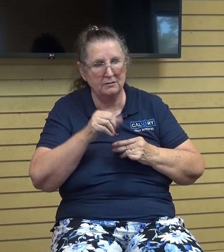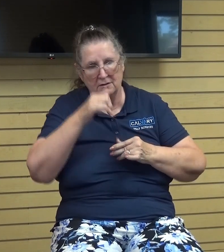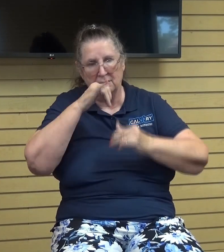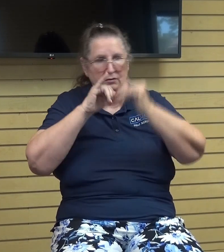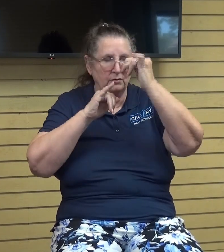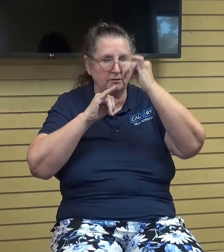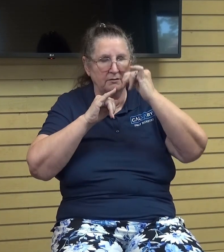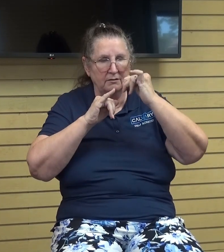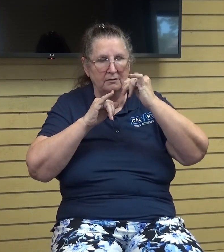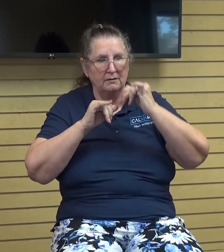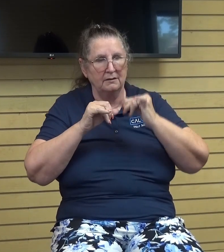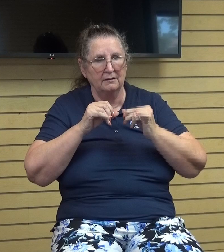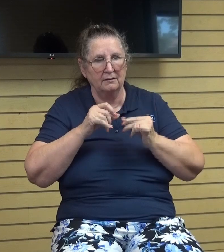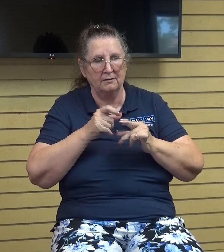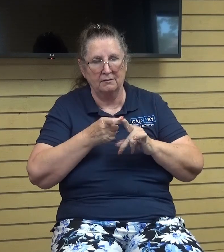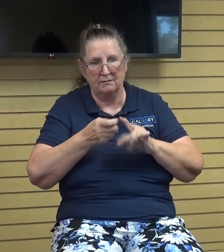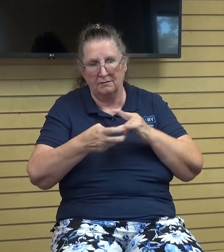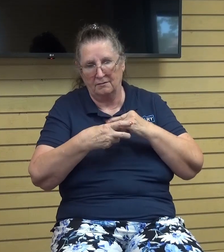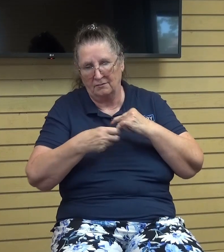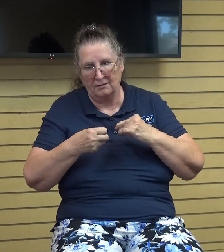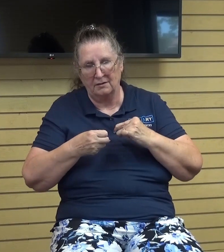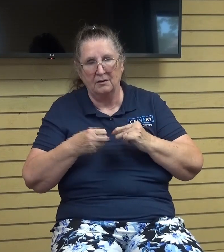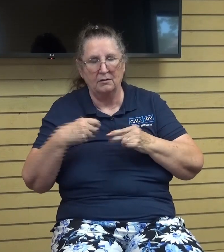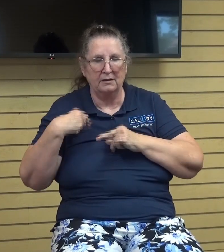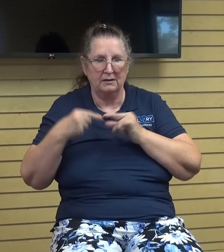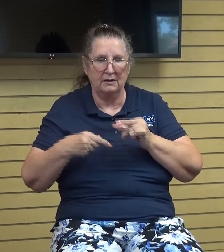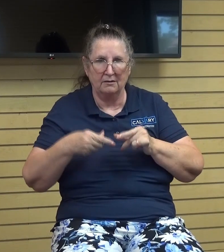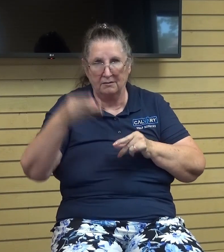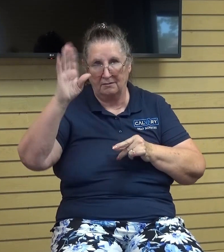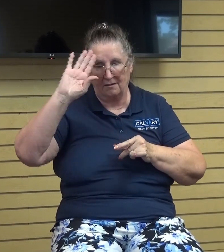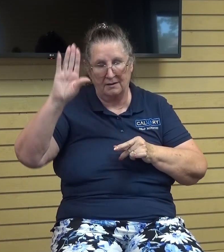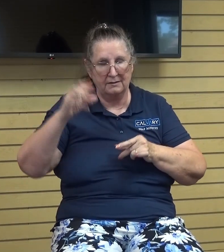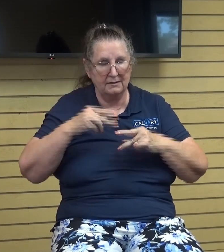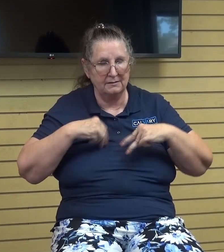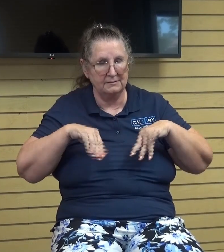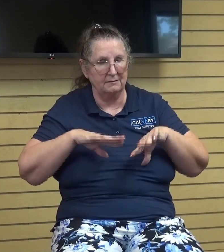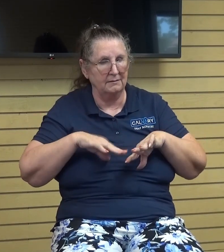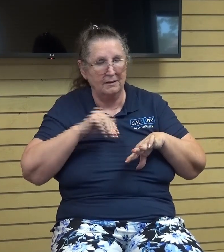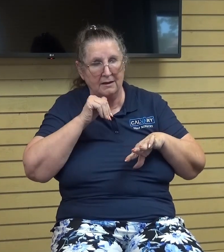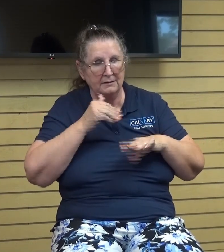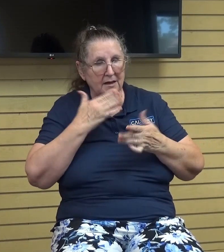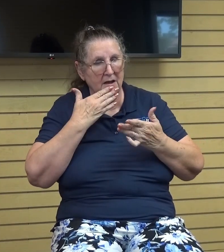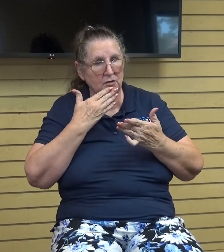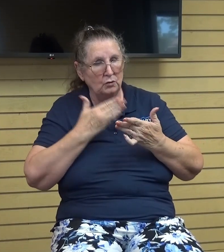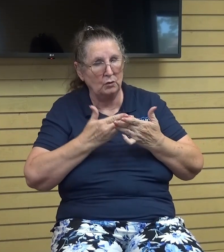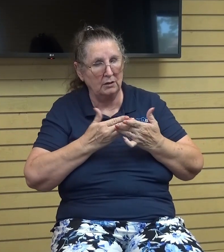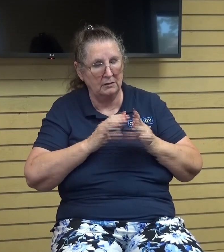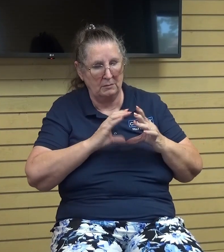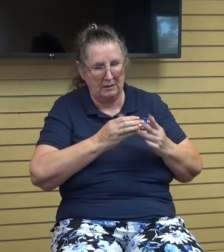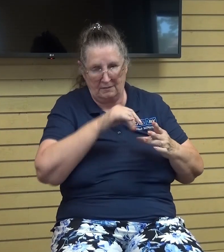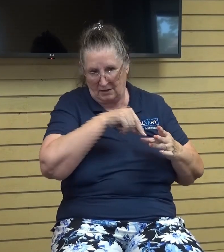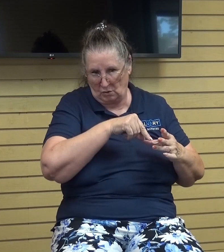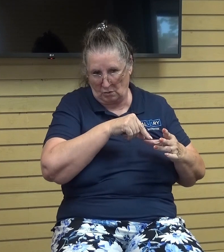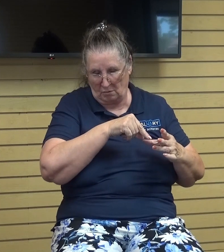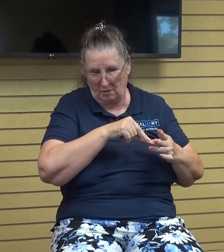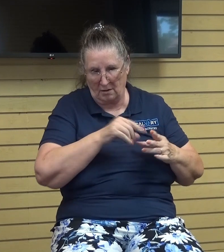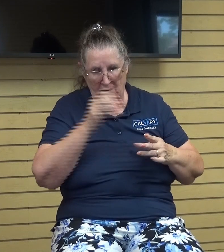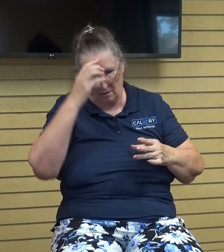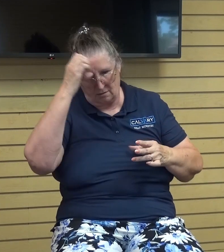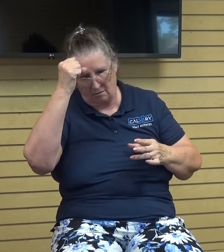nor extortioners will inherit the kingdom of God. It's not a good group to be named among. Let's hold those thoughts captive, seek correction, and repent when we